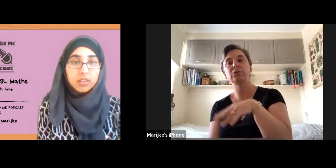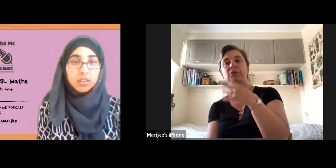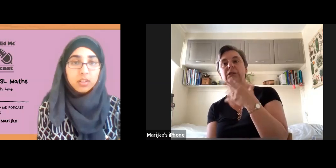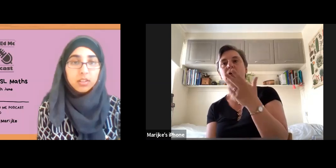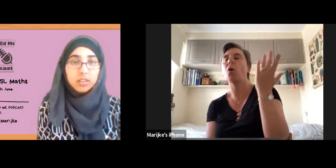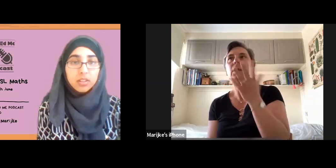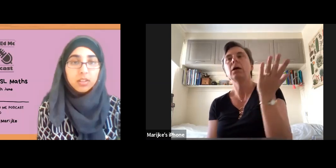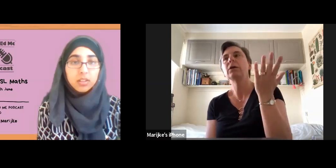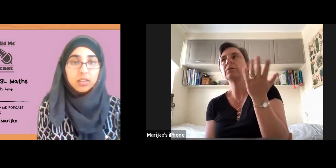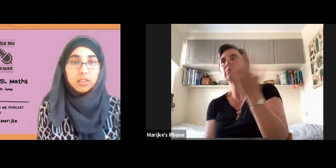children